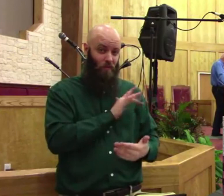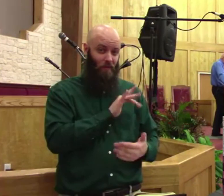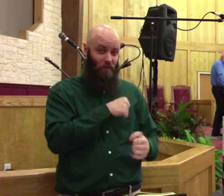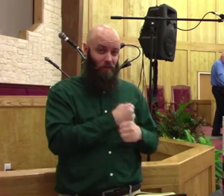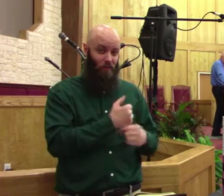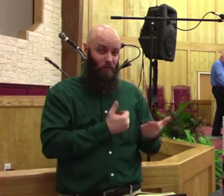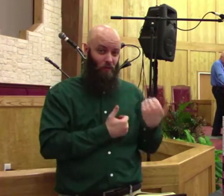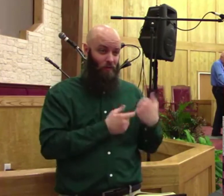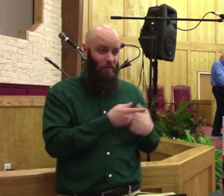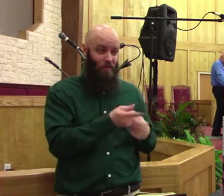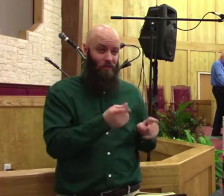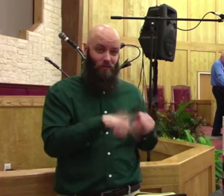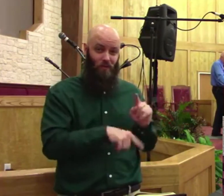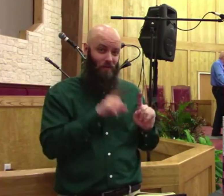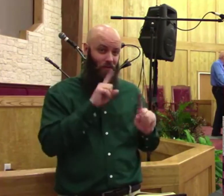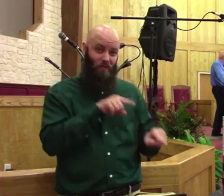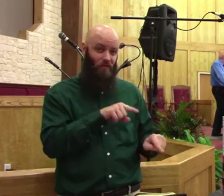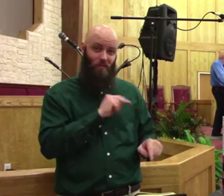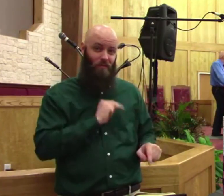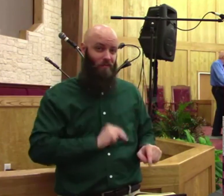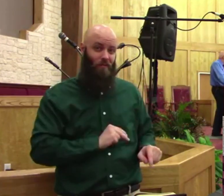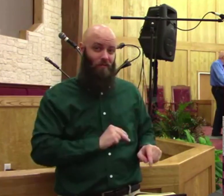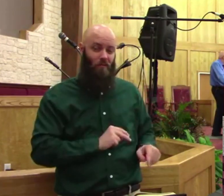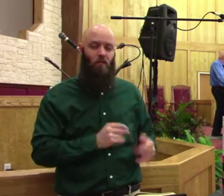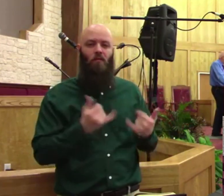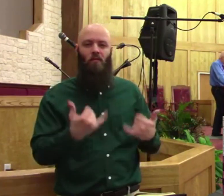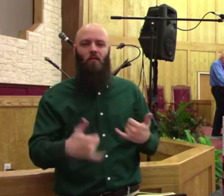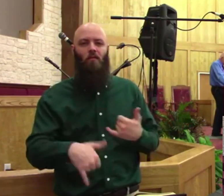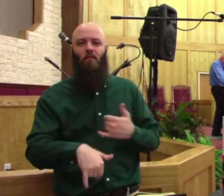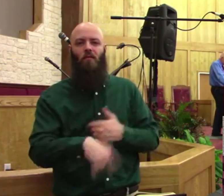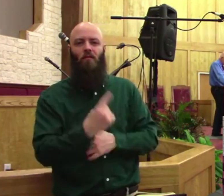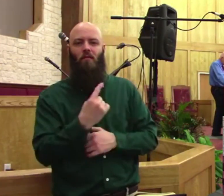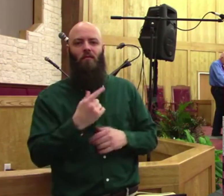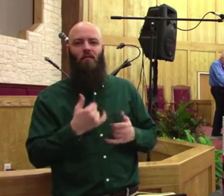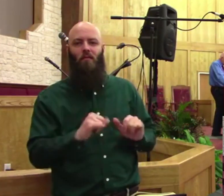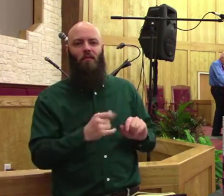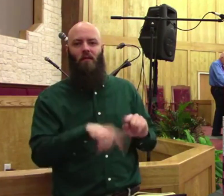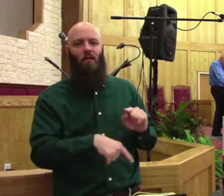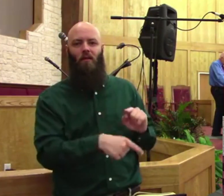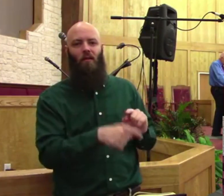and still has no answers today.